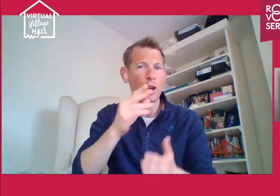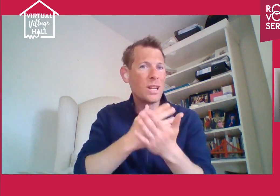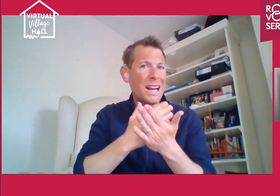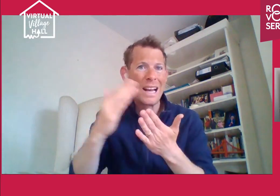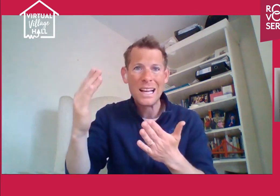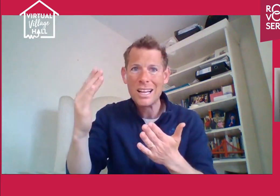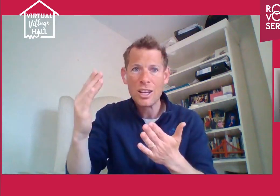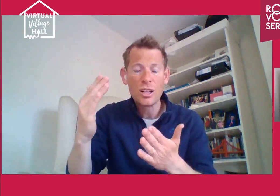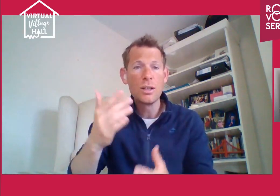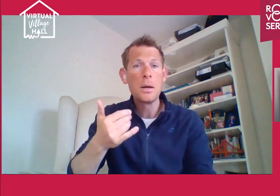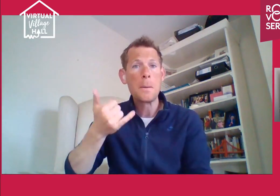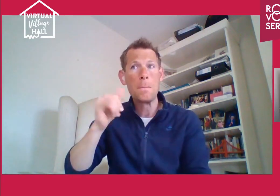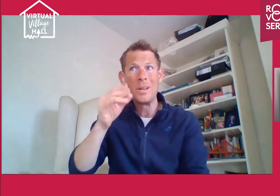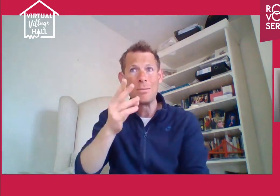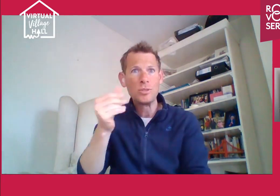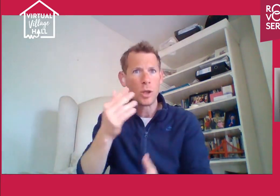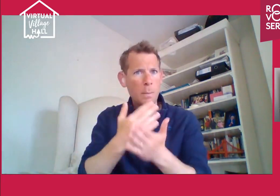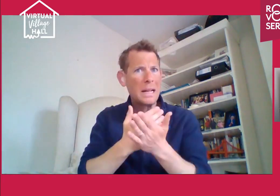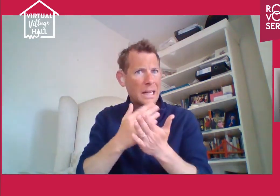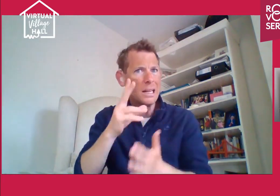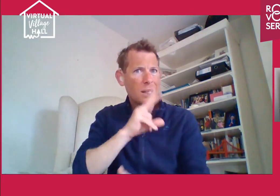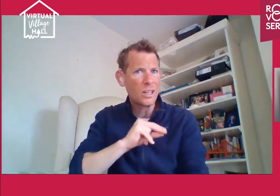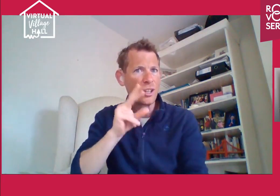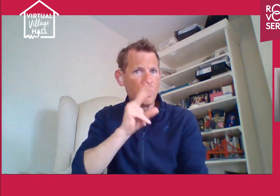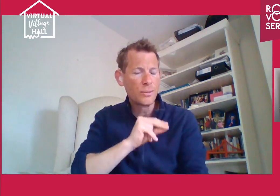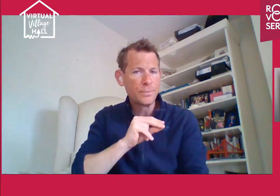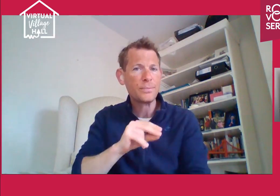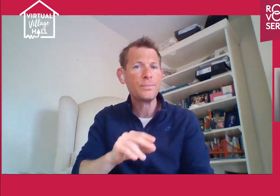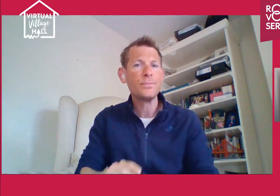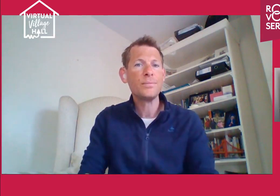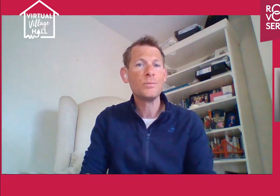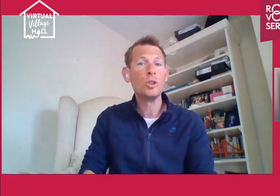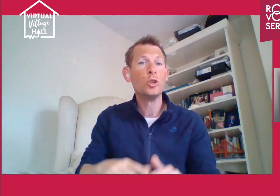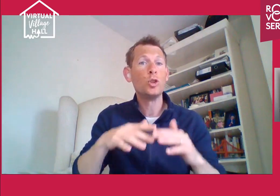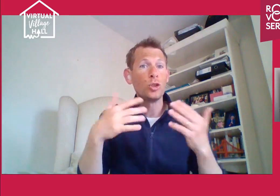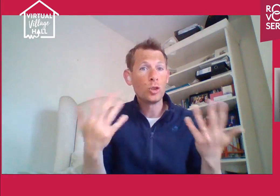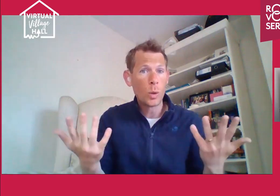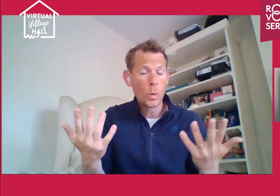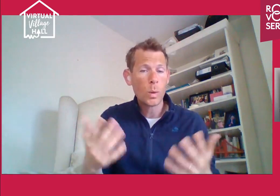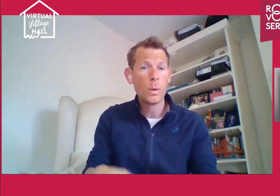Some may try and be verbal, maybe it isn't clear. Some have really good speech.